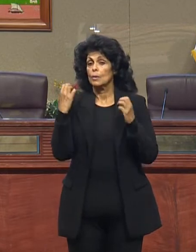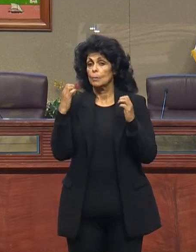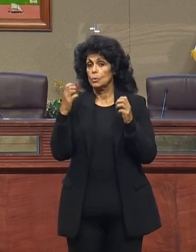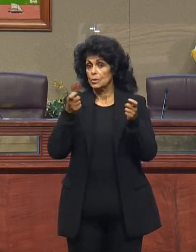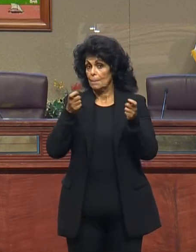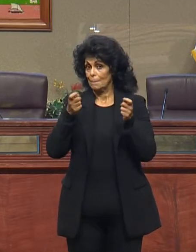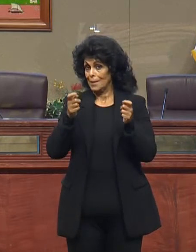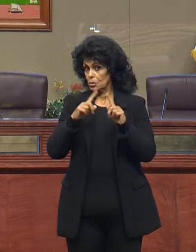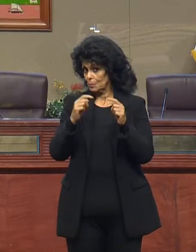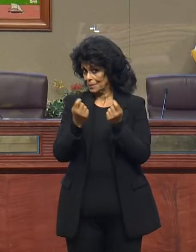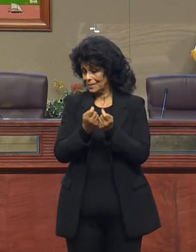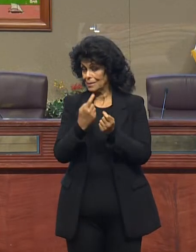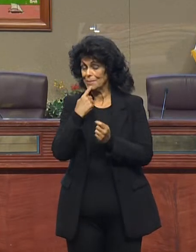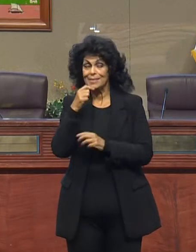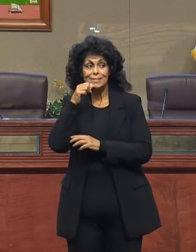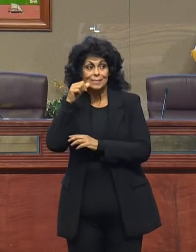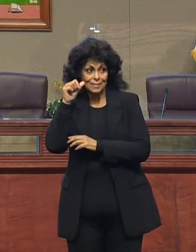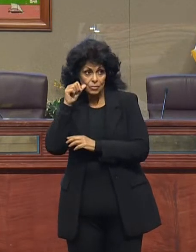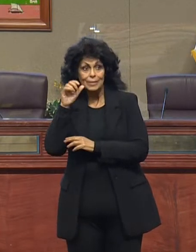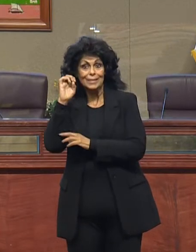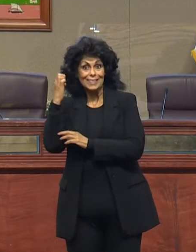Easter Sunday, a total of